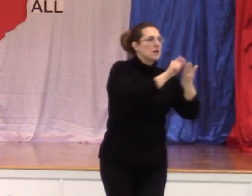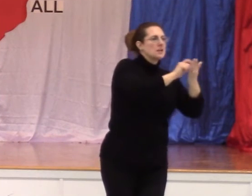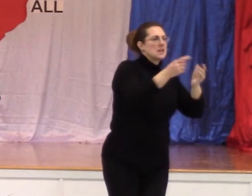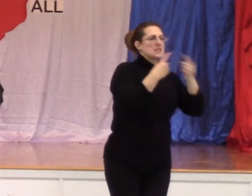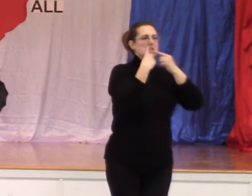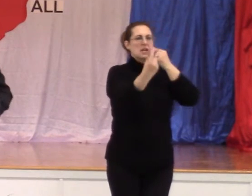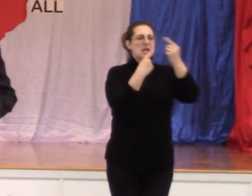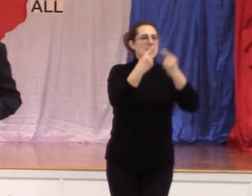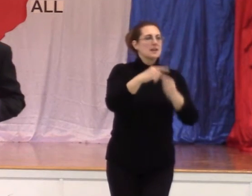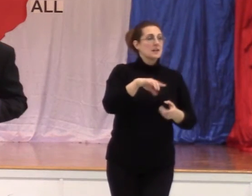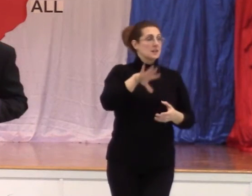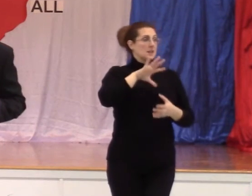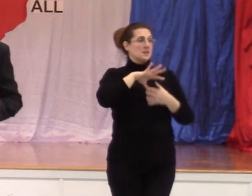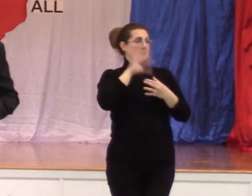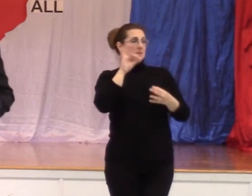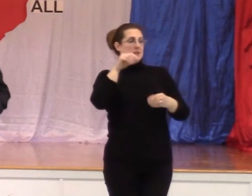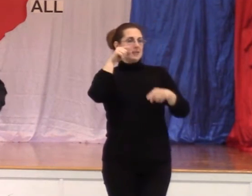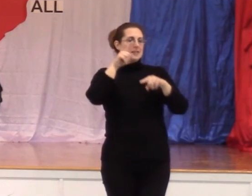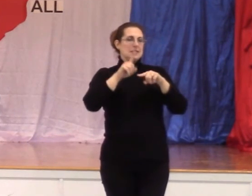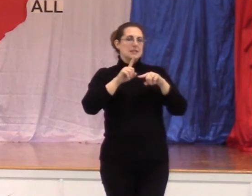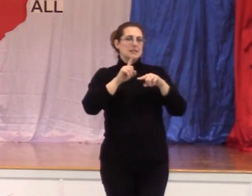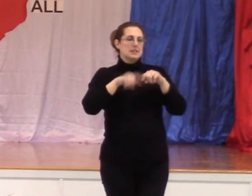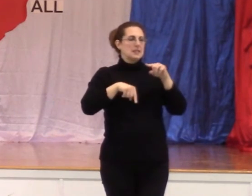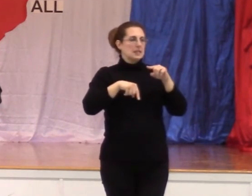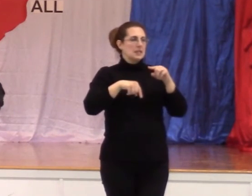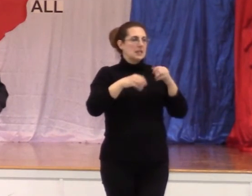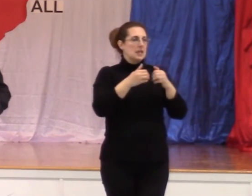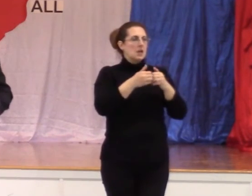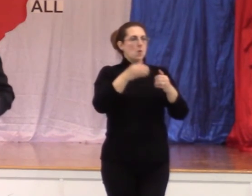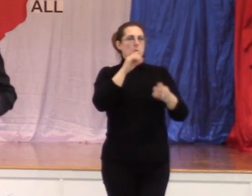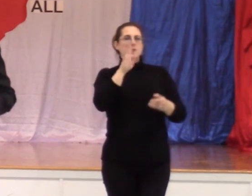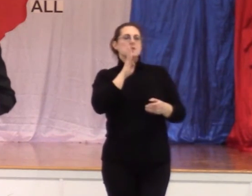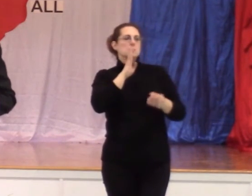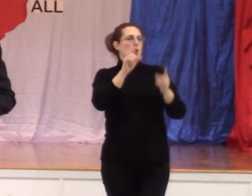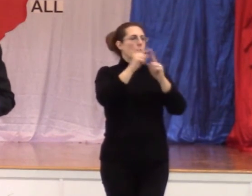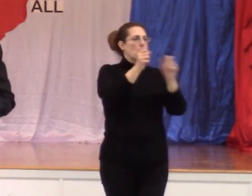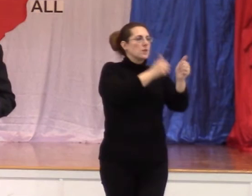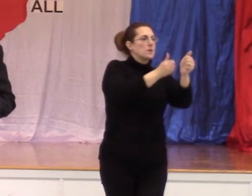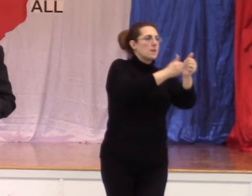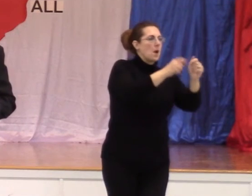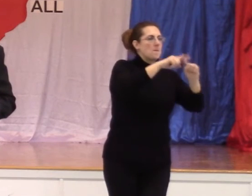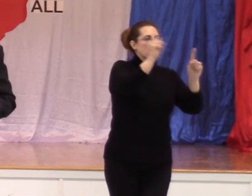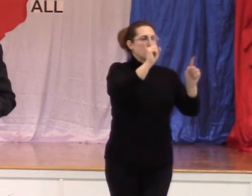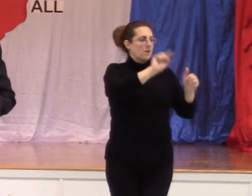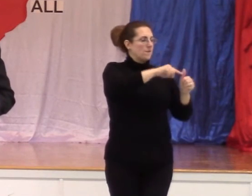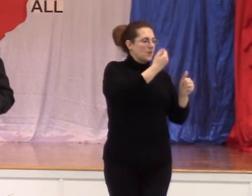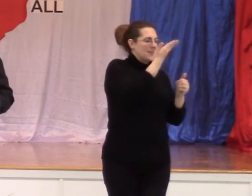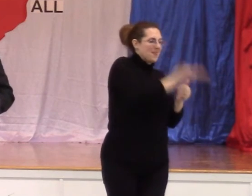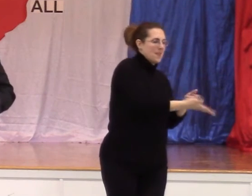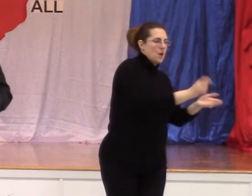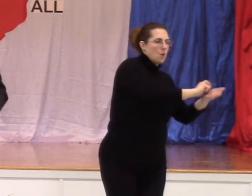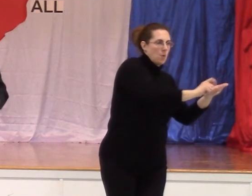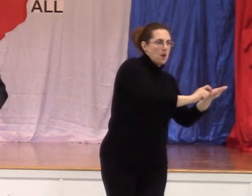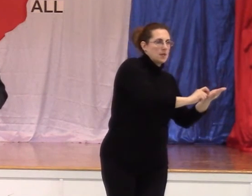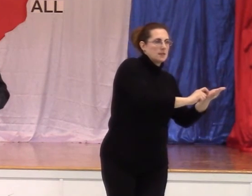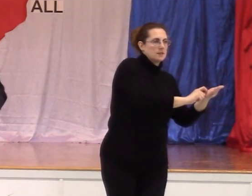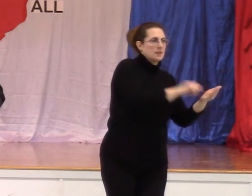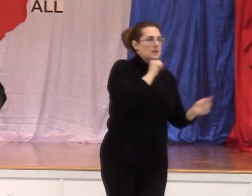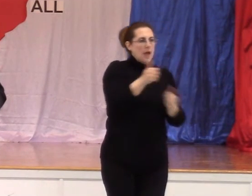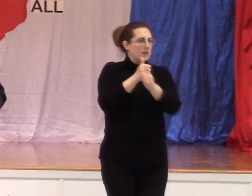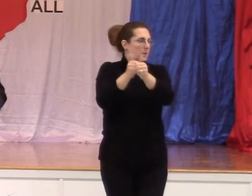indeed the Spirit could not come through the writings and spoken word of the apostles, but first through their own writings and words he must come.